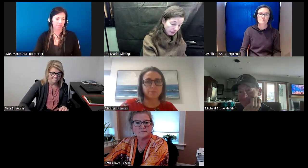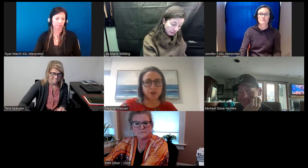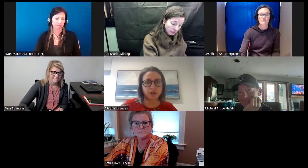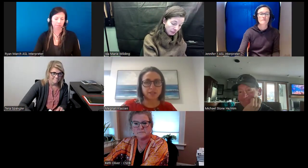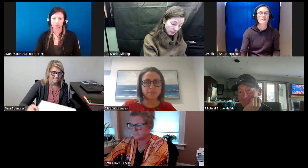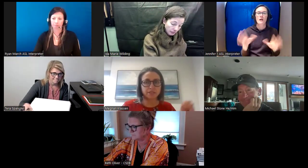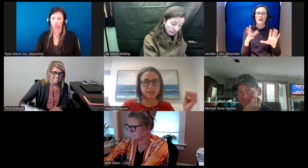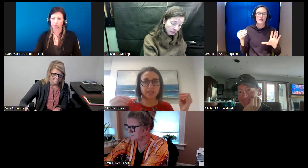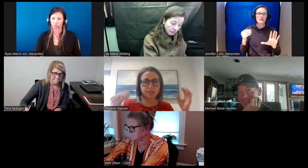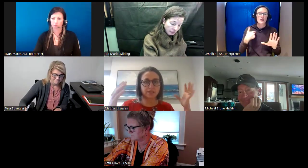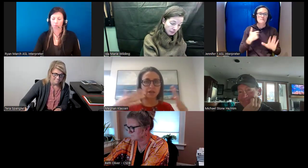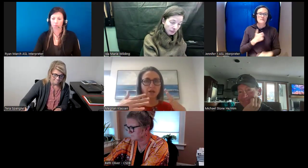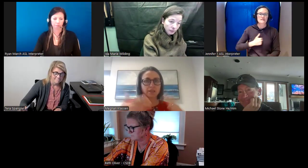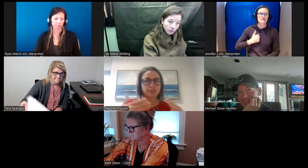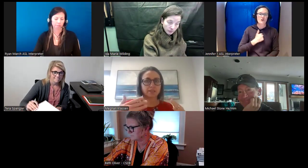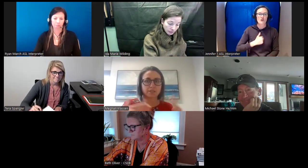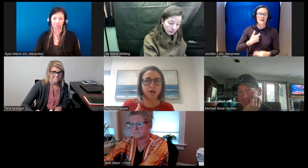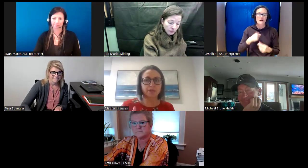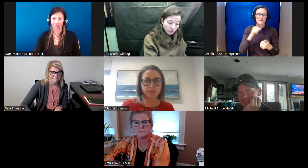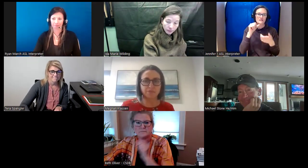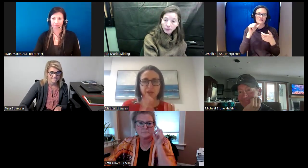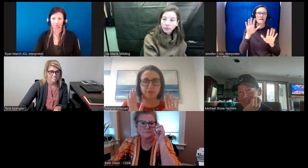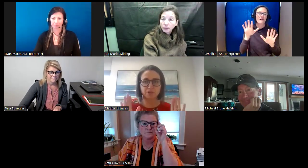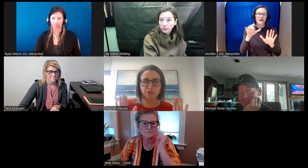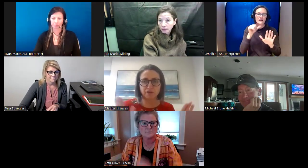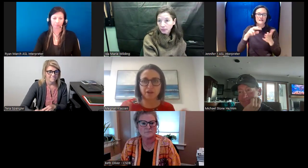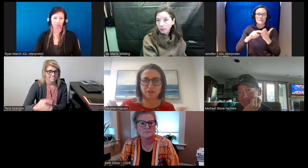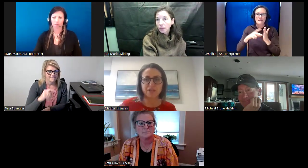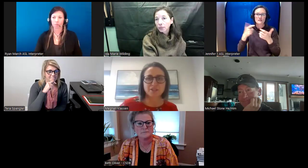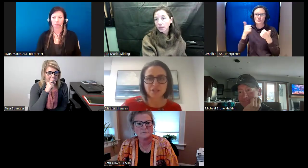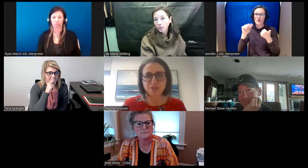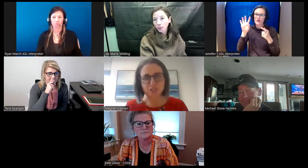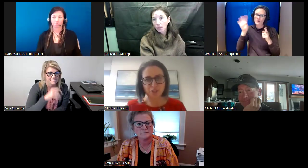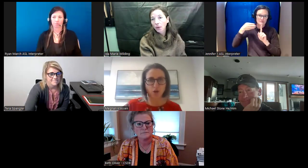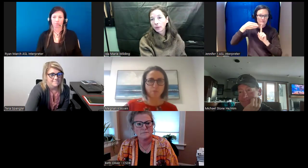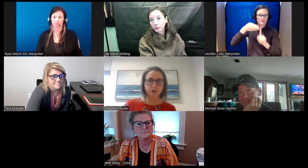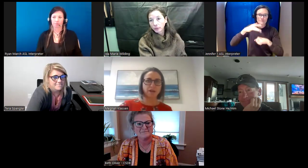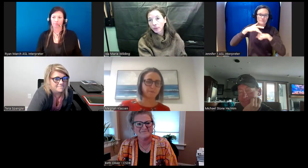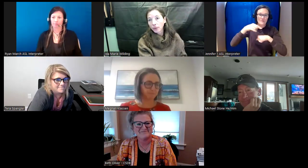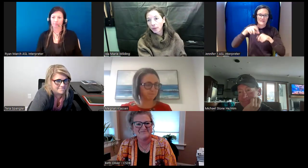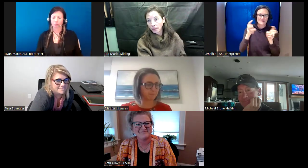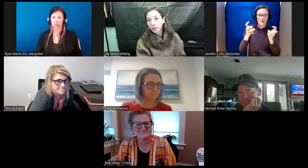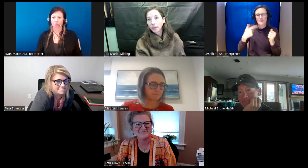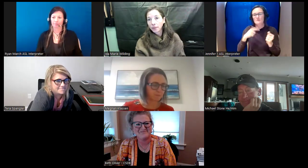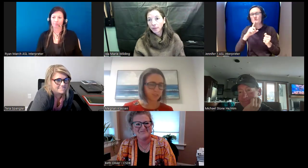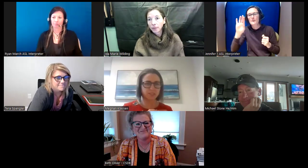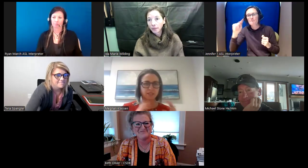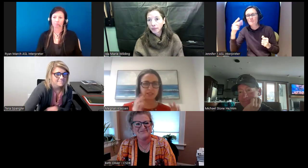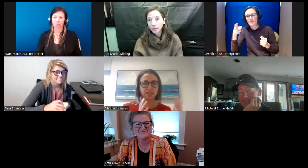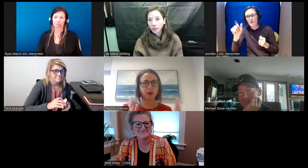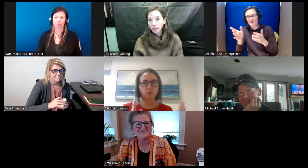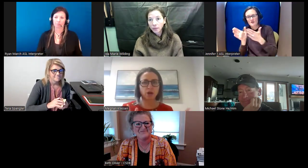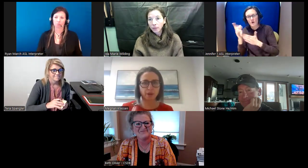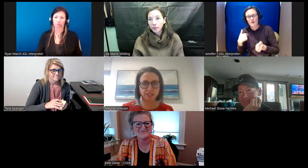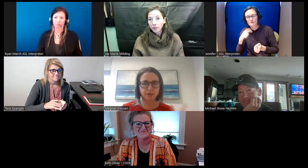Definitely. And I'm sorry, I didn't mean to get us stuck on this topic. And Beth, I'm sure you need to go, but just in